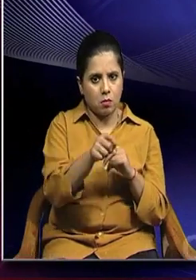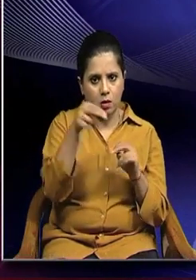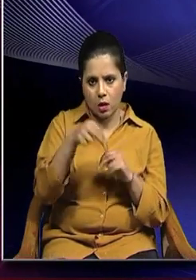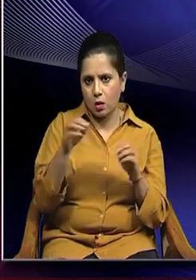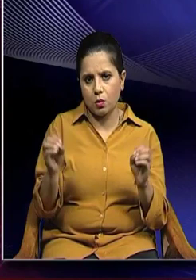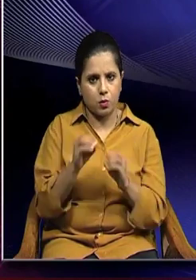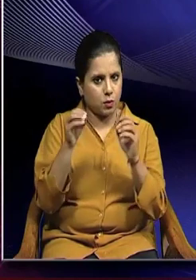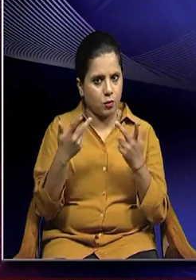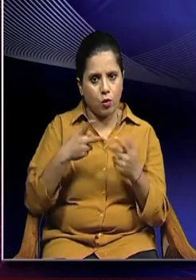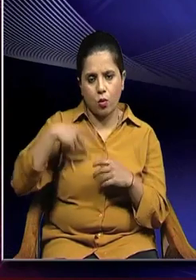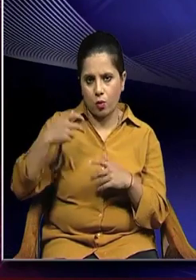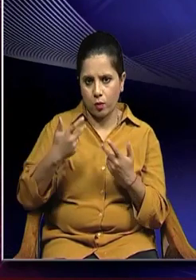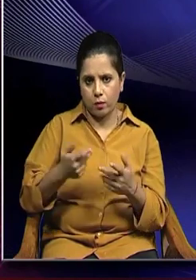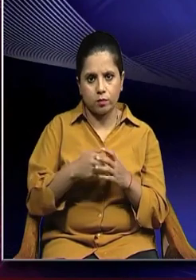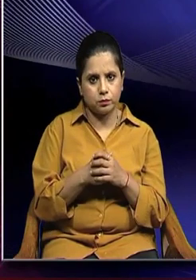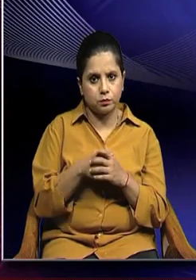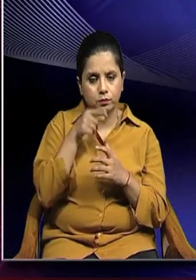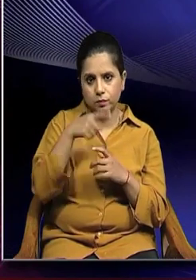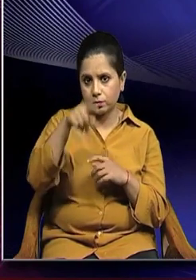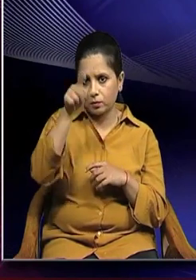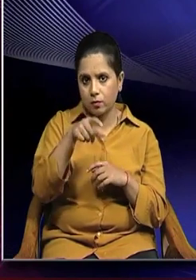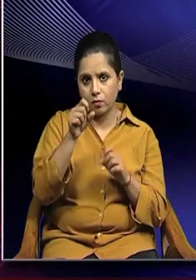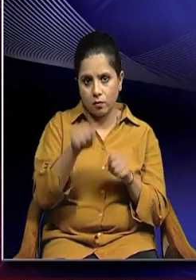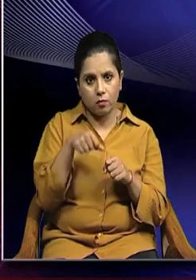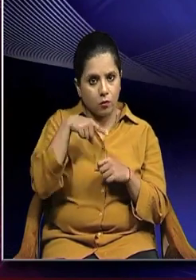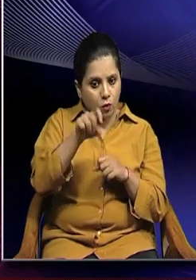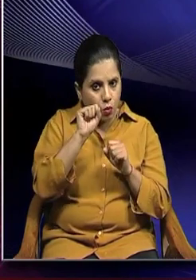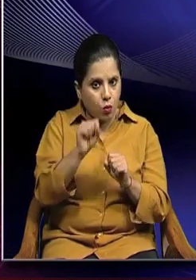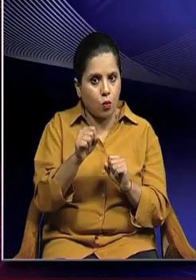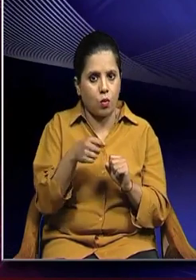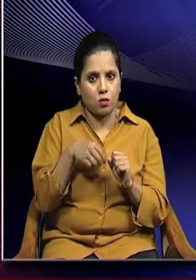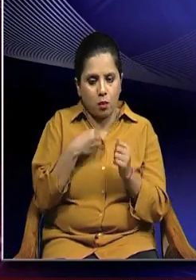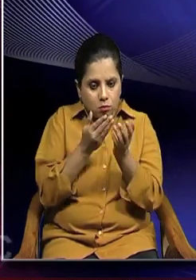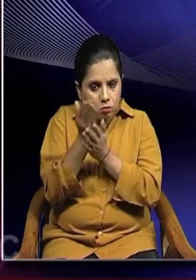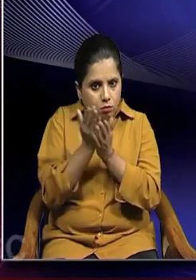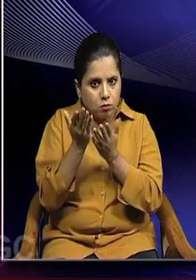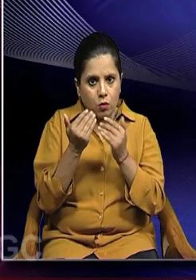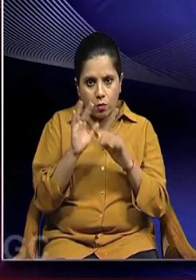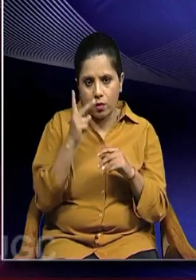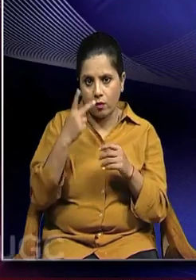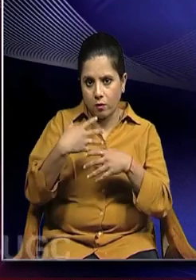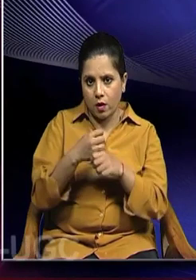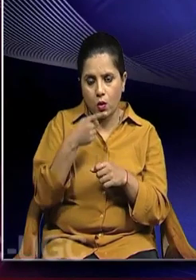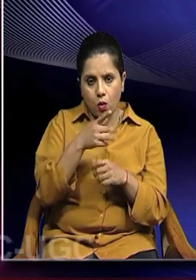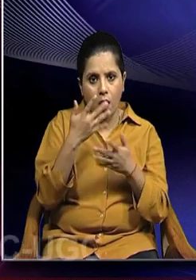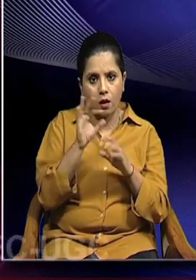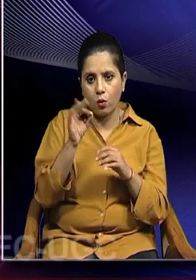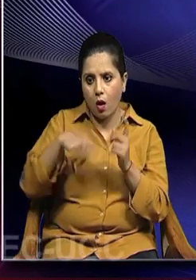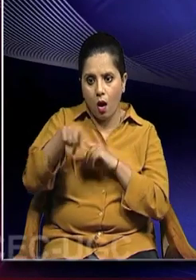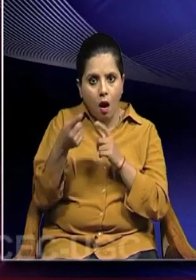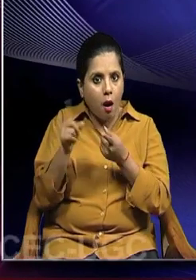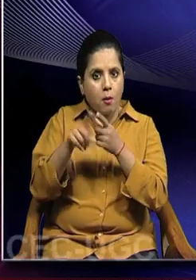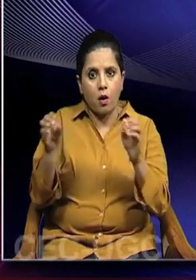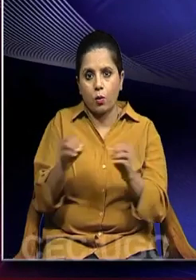conflict. So, it means you can develop a self in such a way that there is no situation